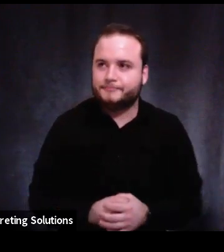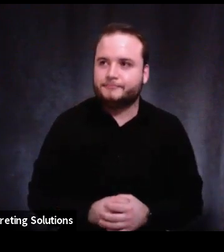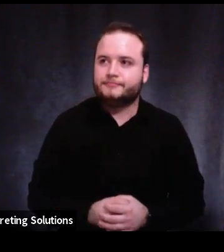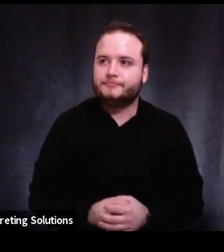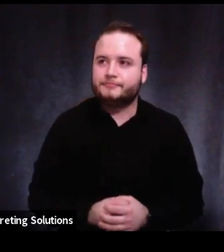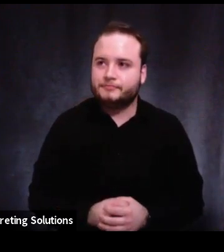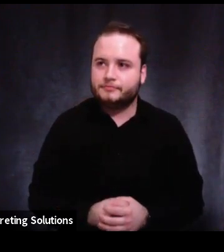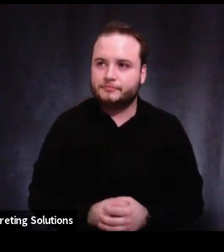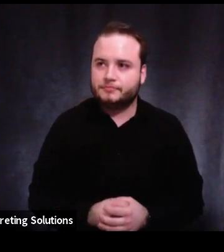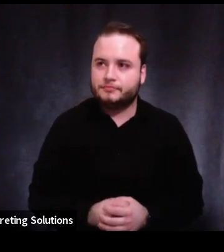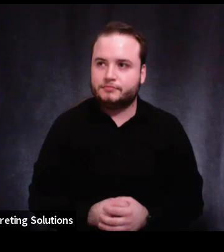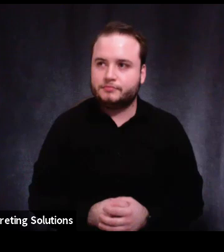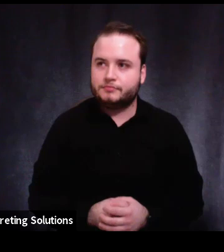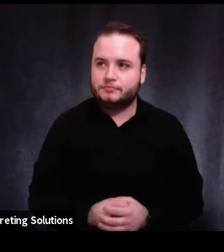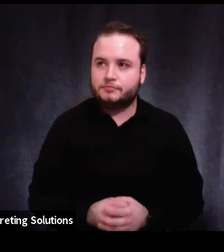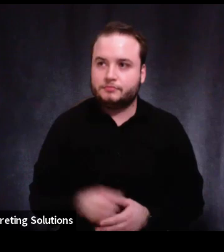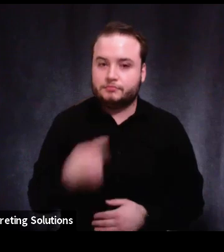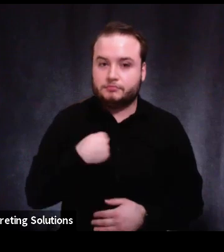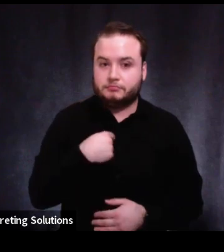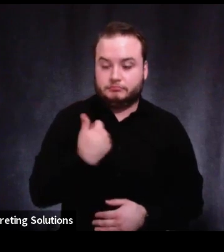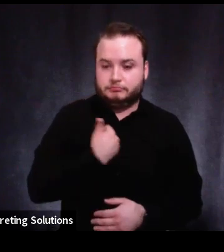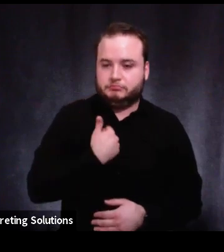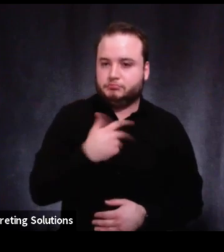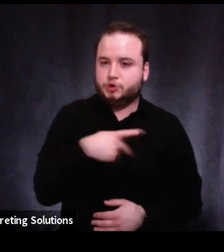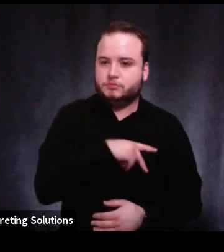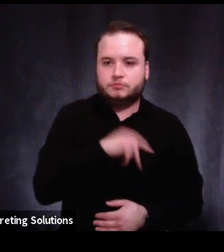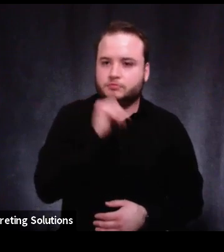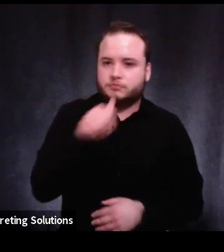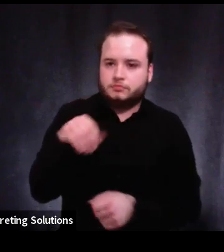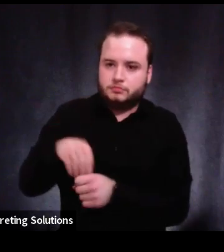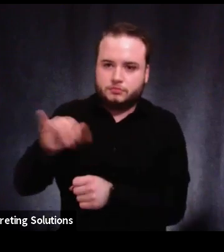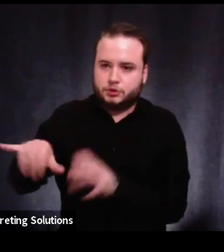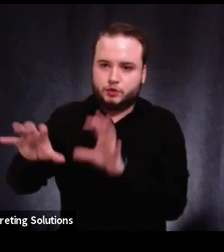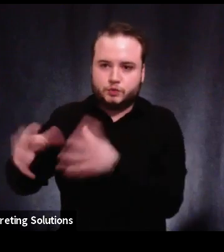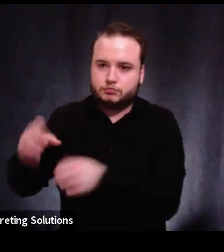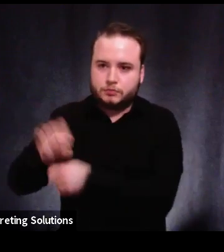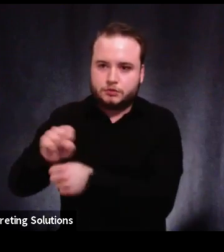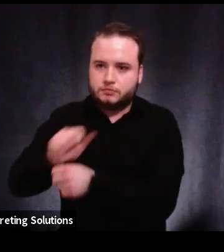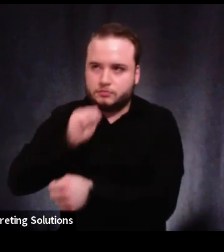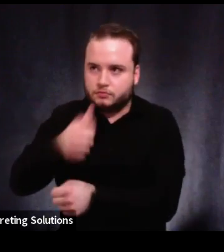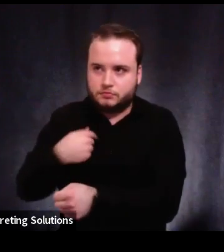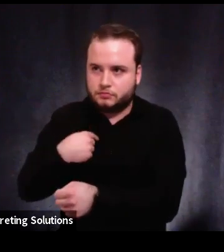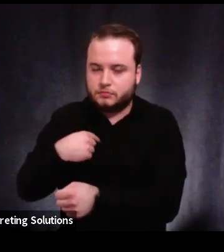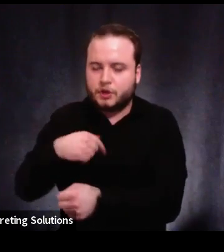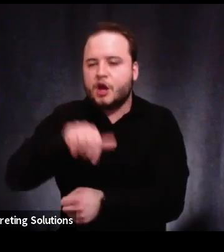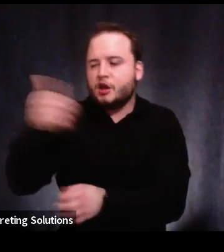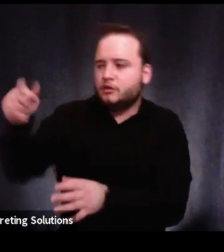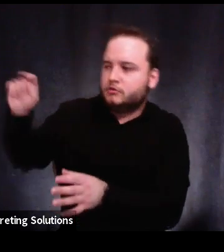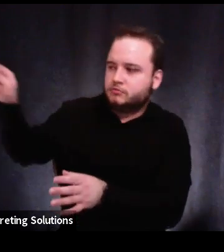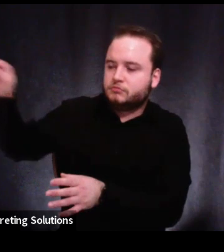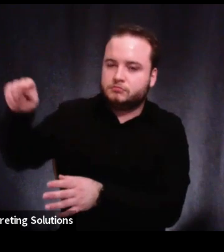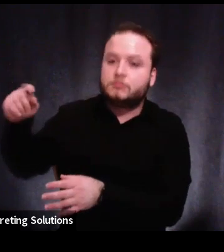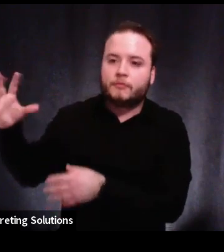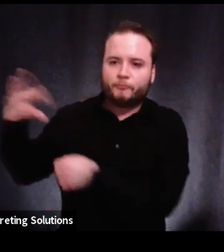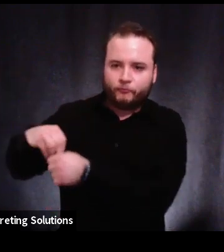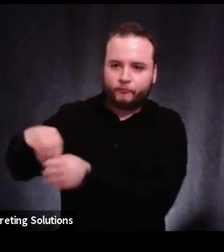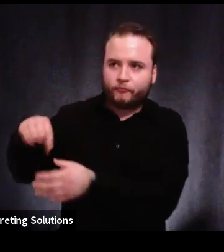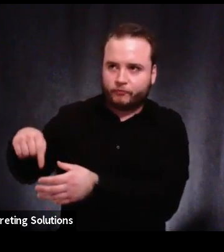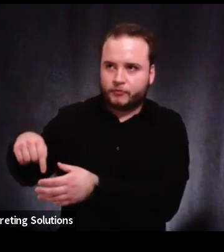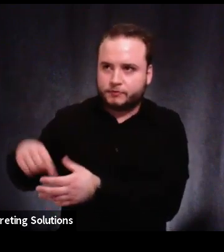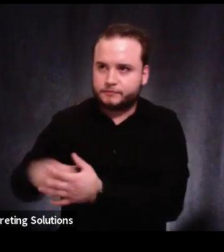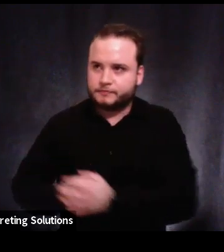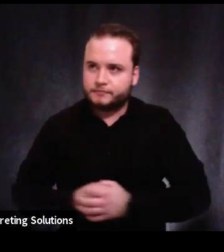that work group. A couple of our colleagues are doing that, but that they'll be looking at, it's really about what types of